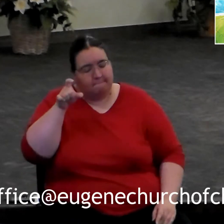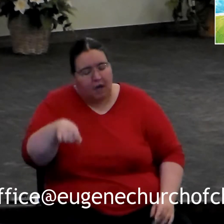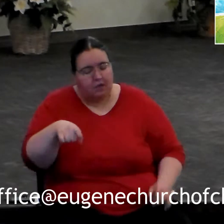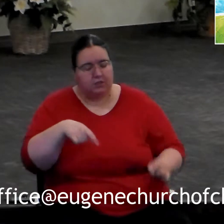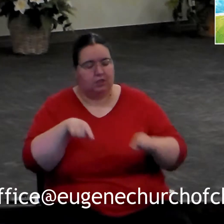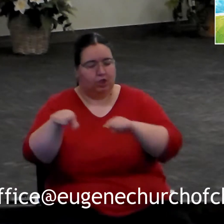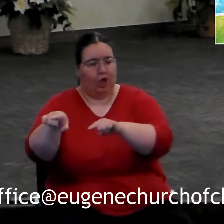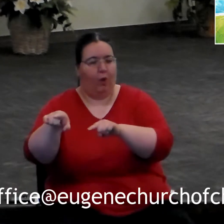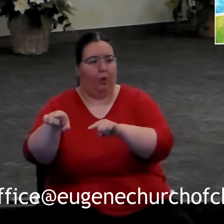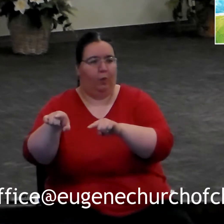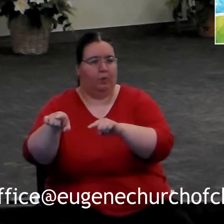do. This is part of the plan.